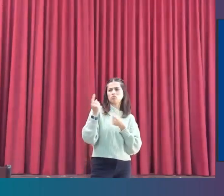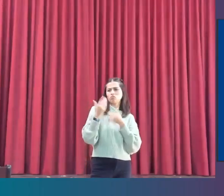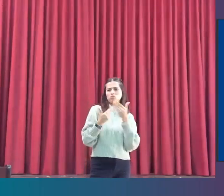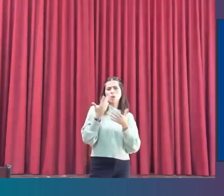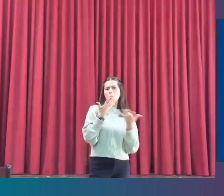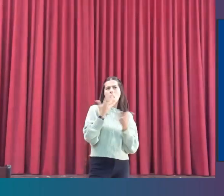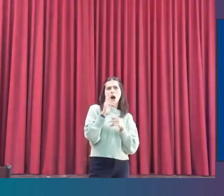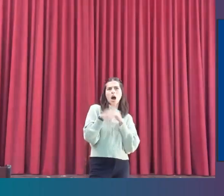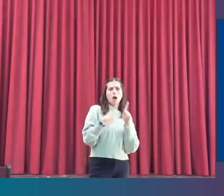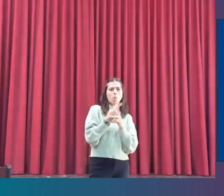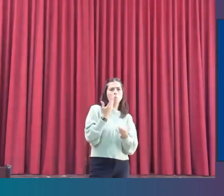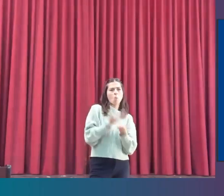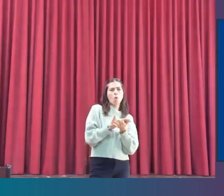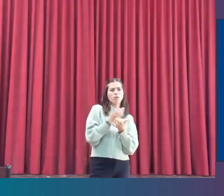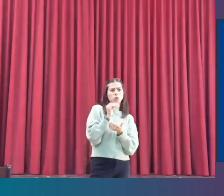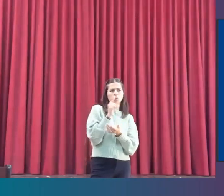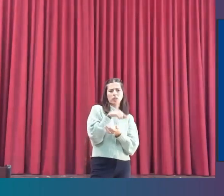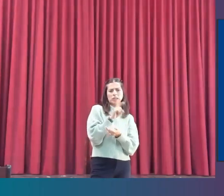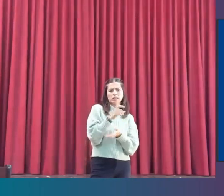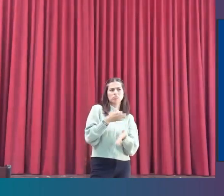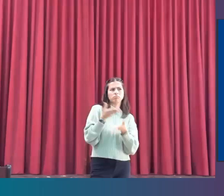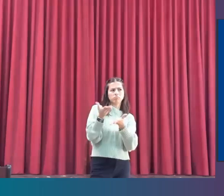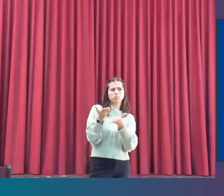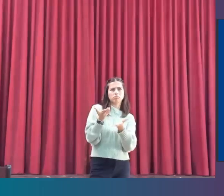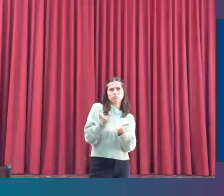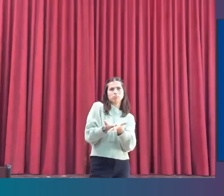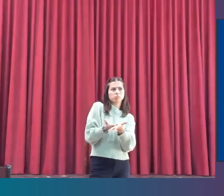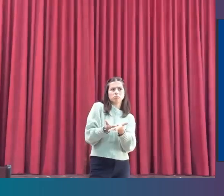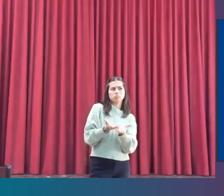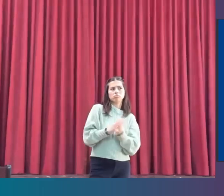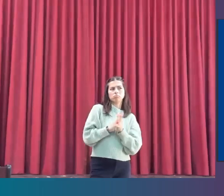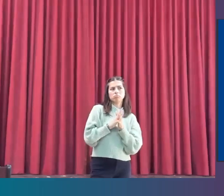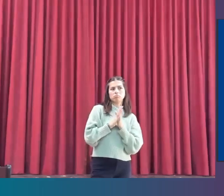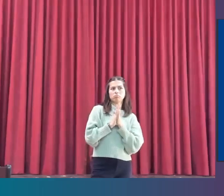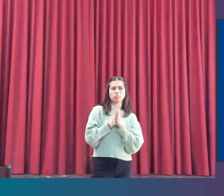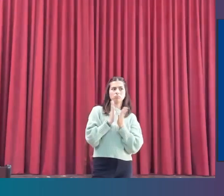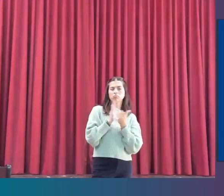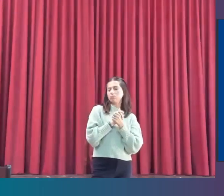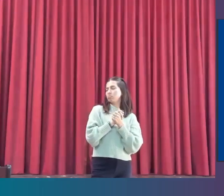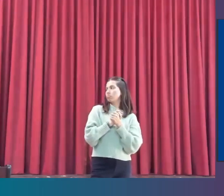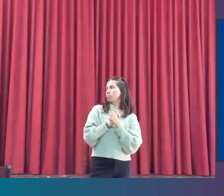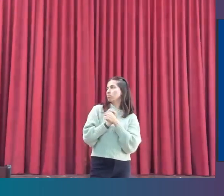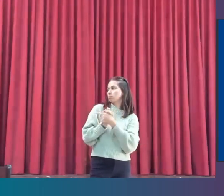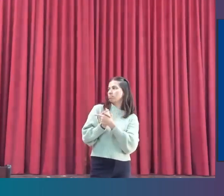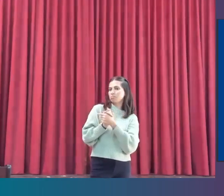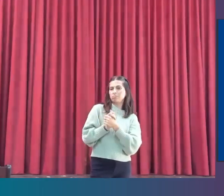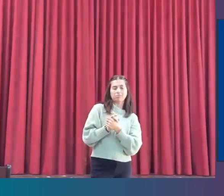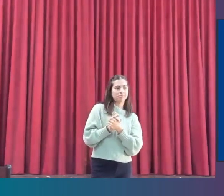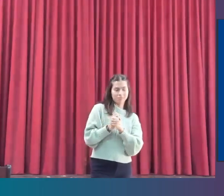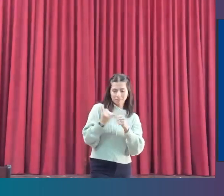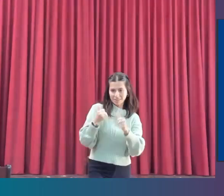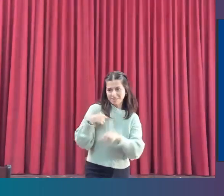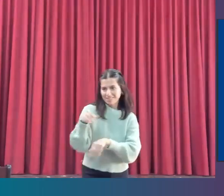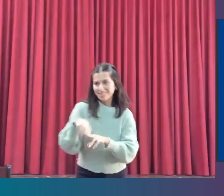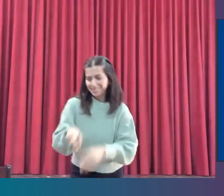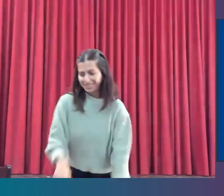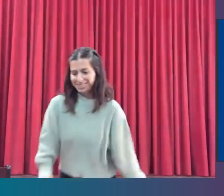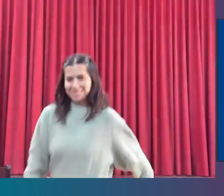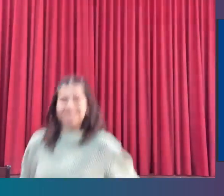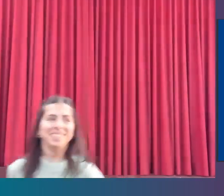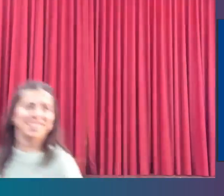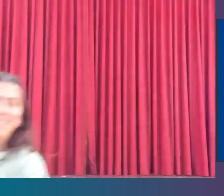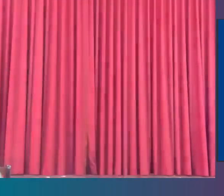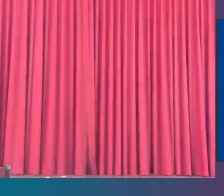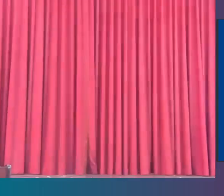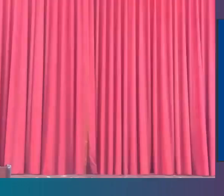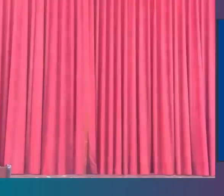so if someone, a renter, does decide to come to the HRC, what kind of